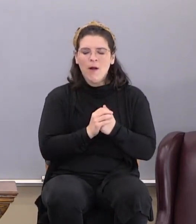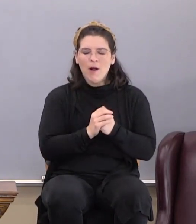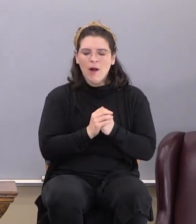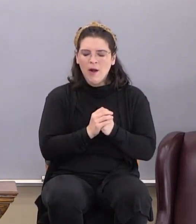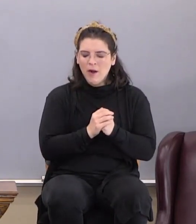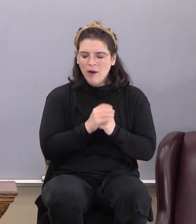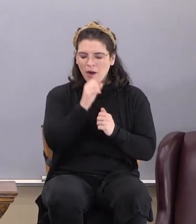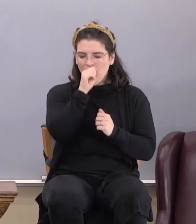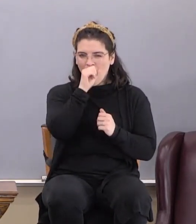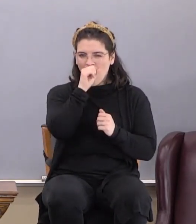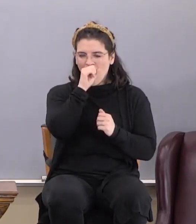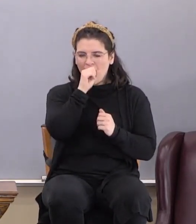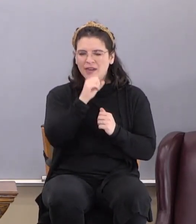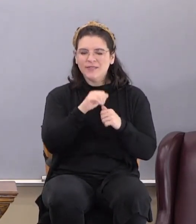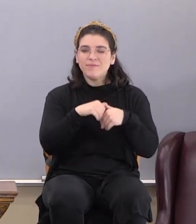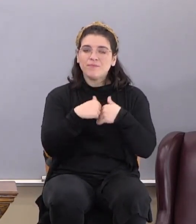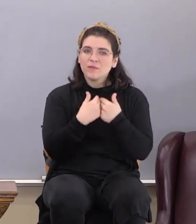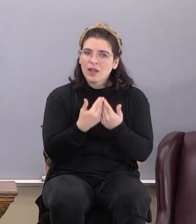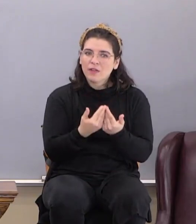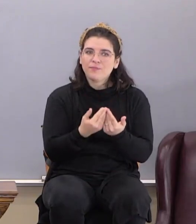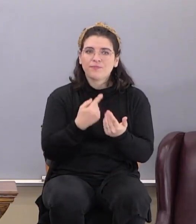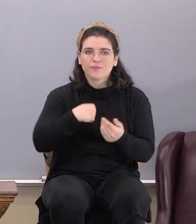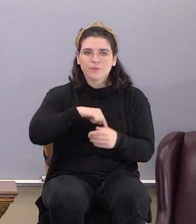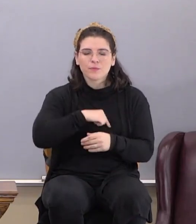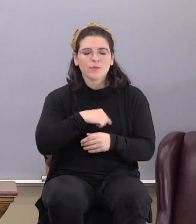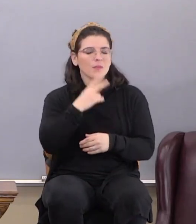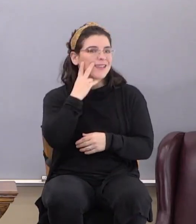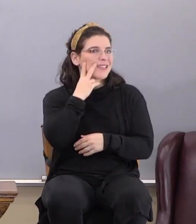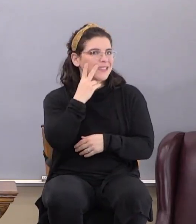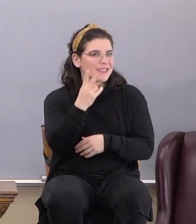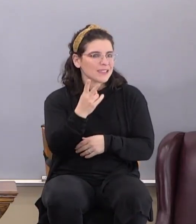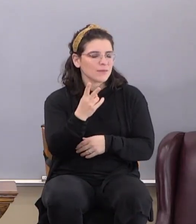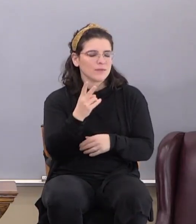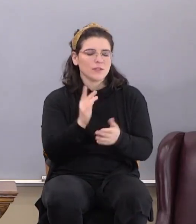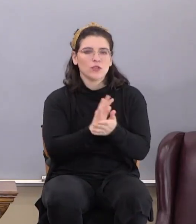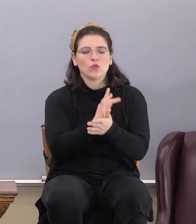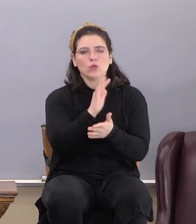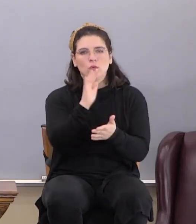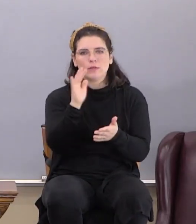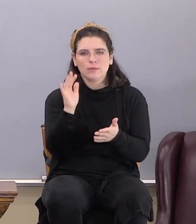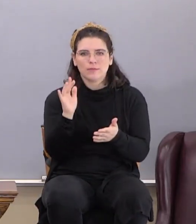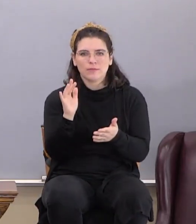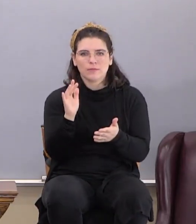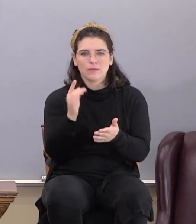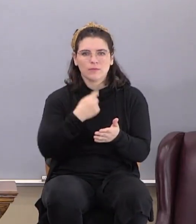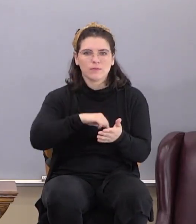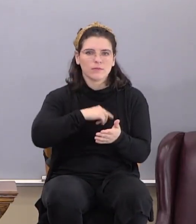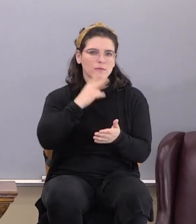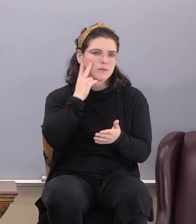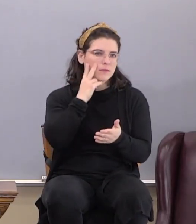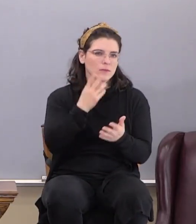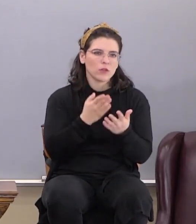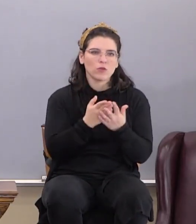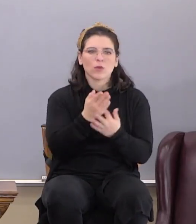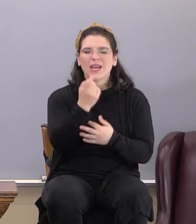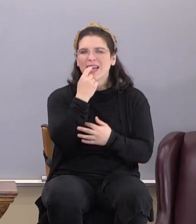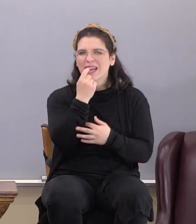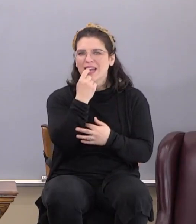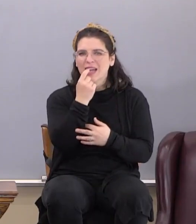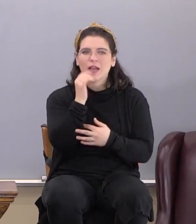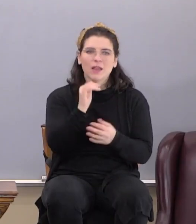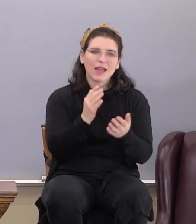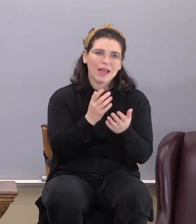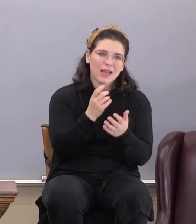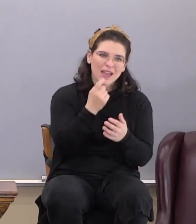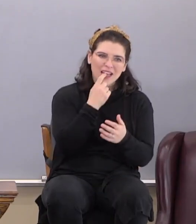going to, how do we see this glory? We see it through a glass. That